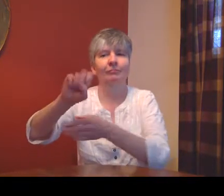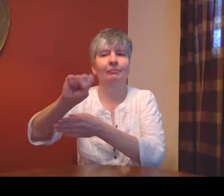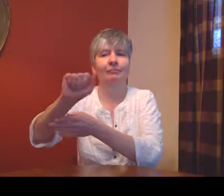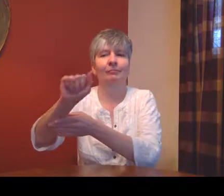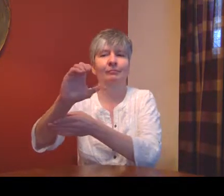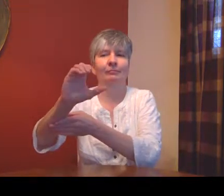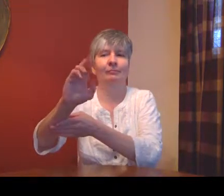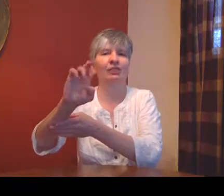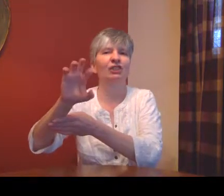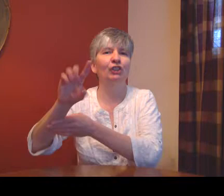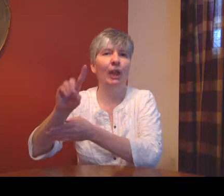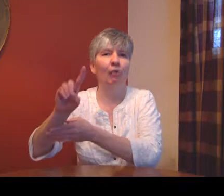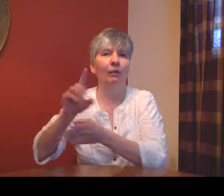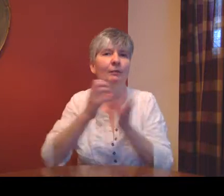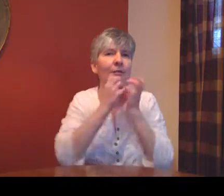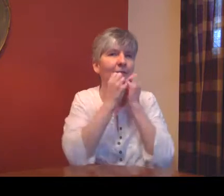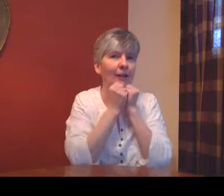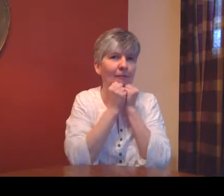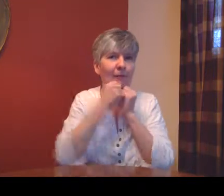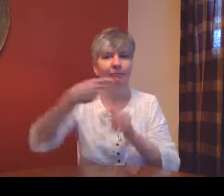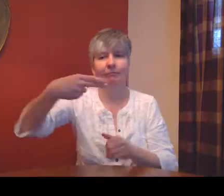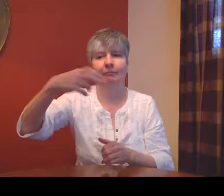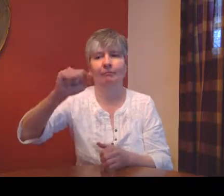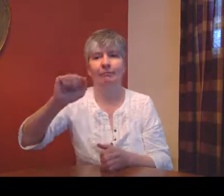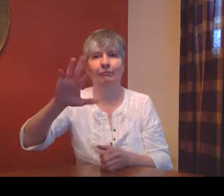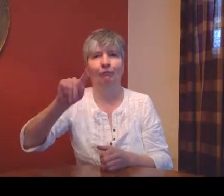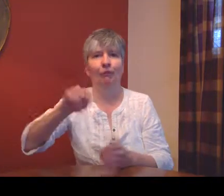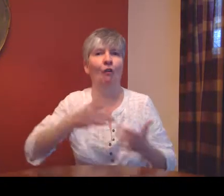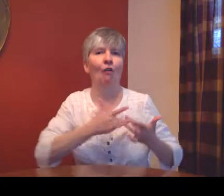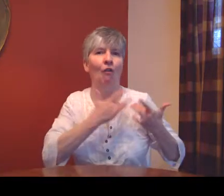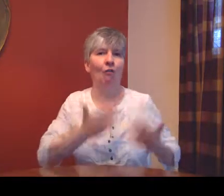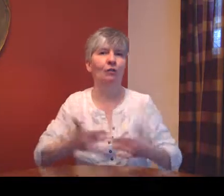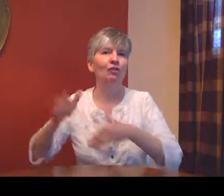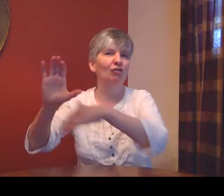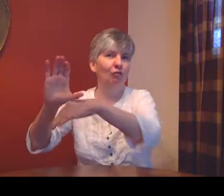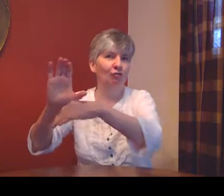church's name was Sacred Heart of Jesus Church.